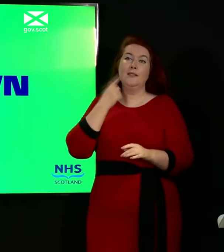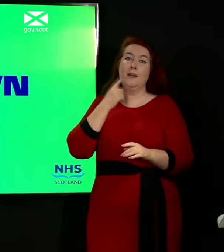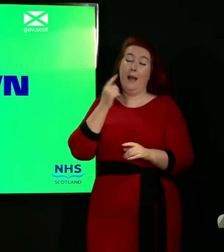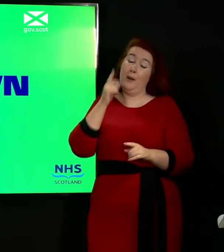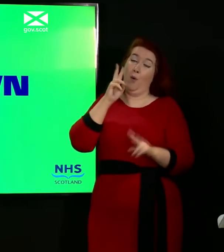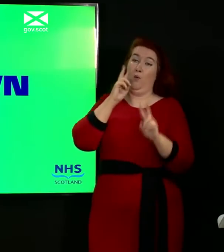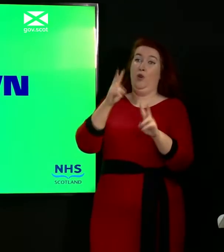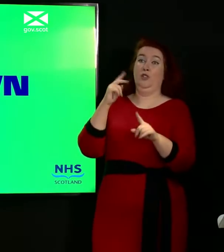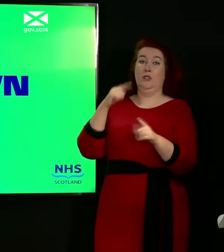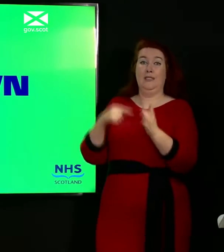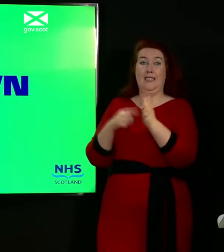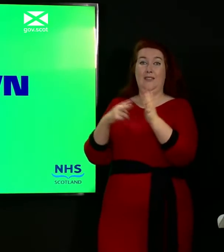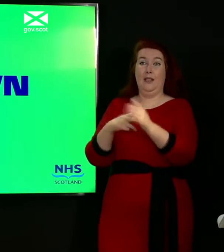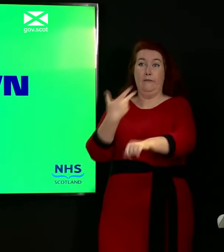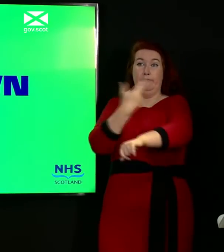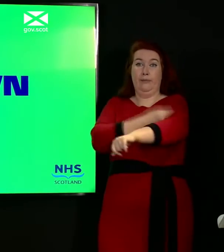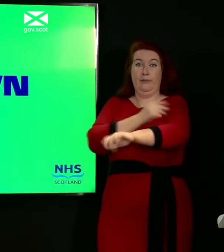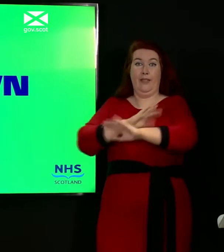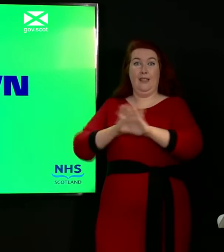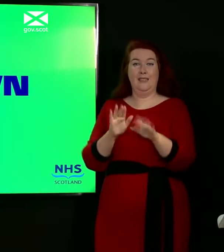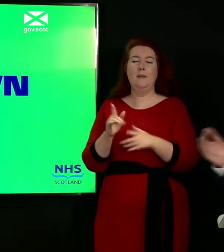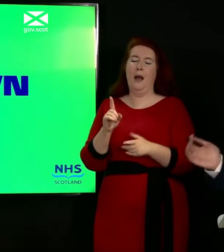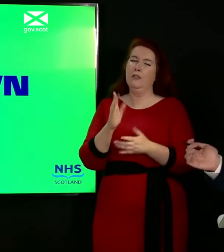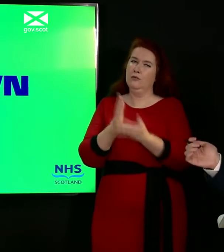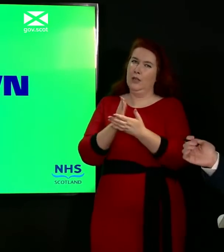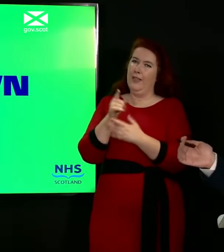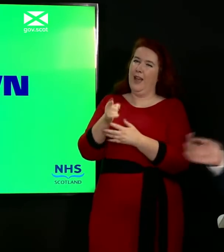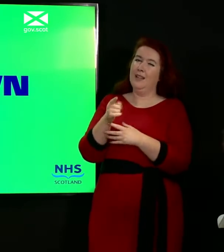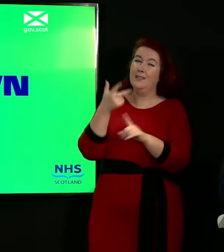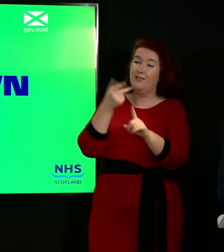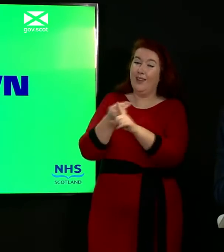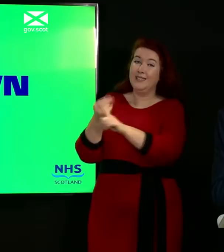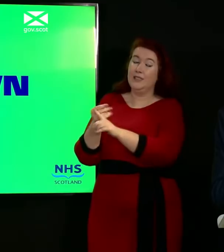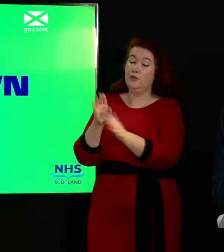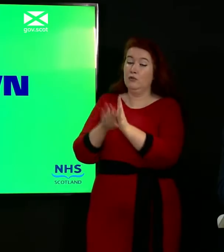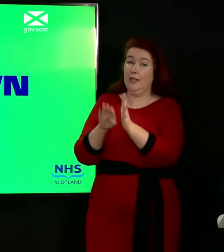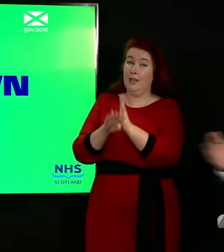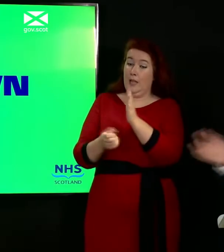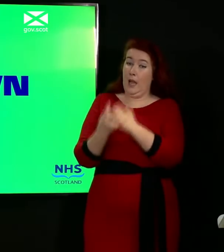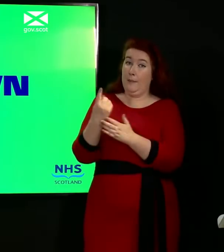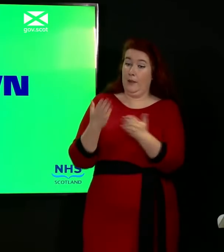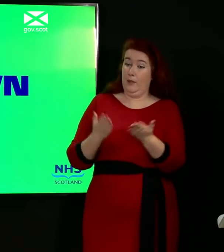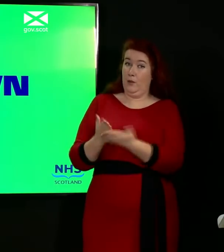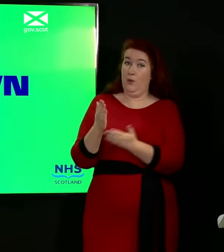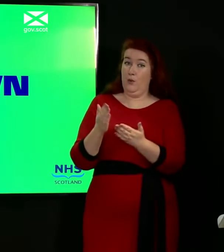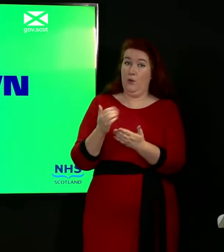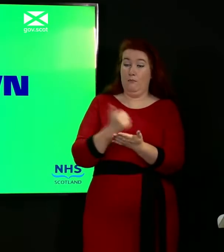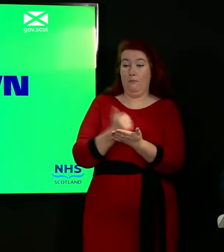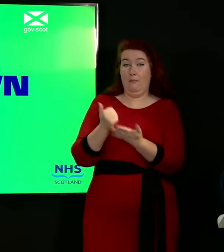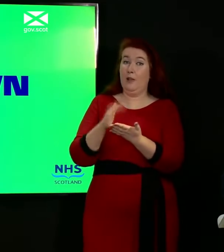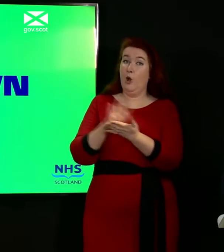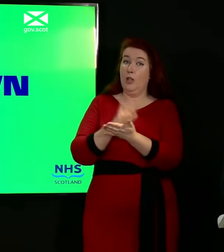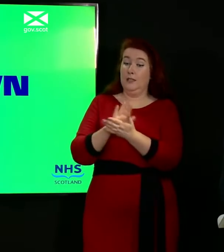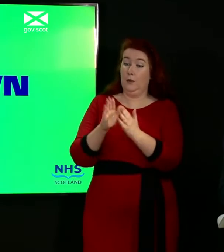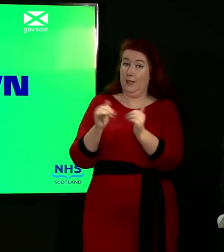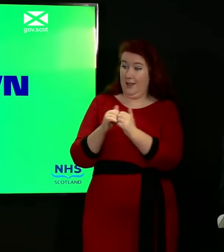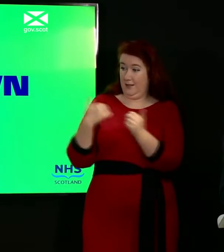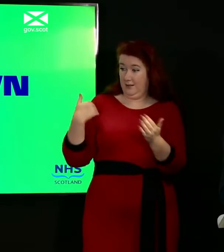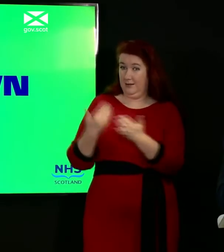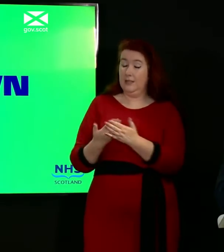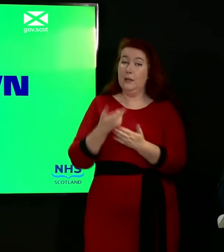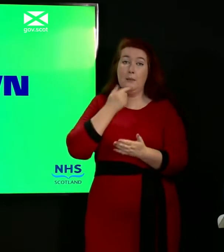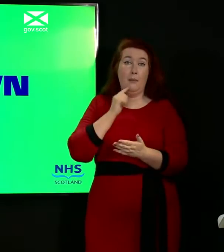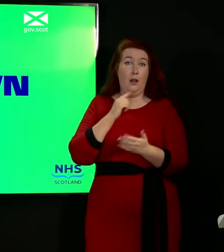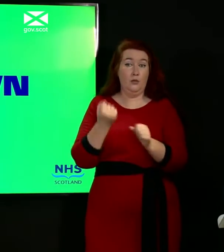the TV with everybody who has to be around that. That vaccine training happened over the bank holiday weekends that have just passed. There were people doing